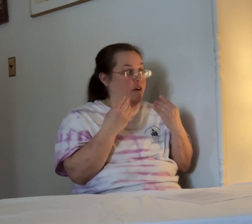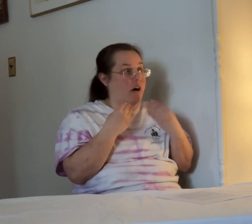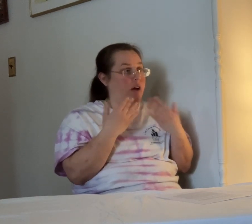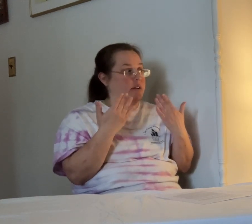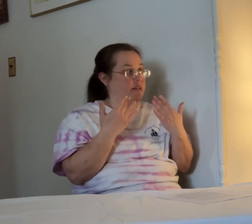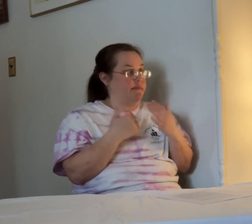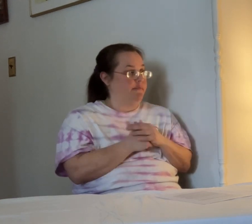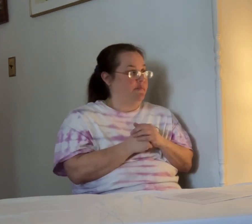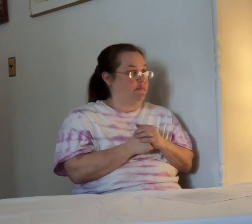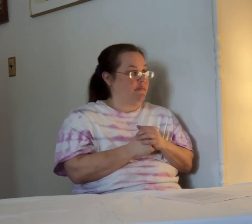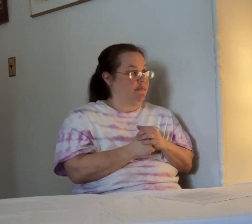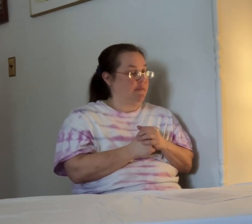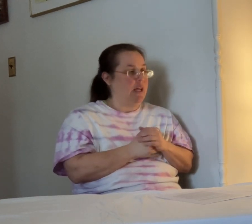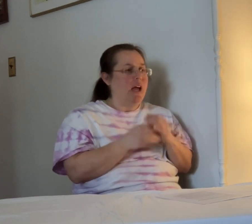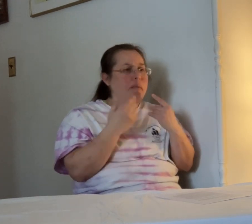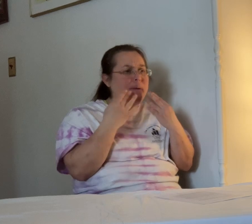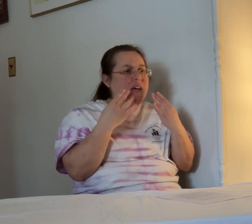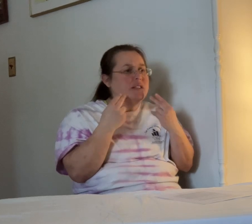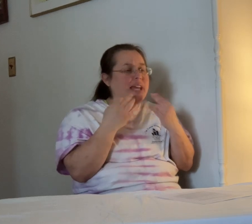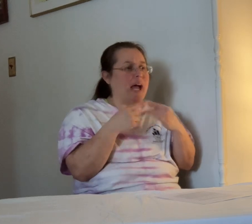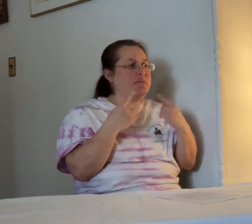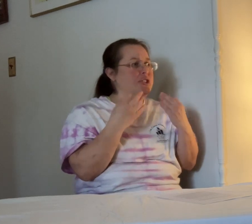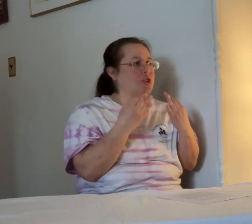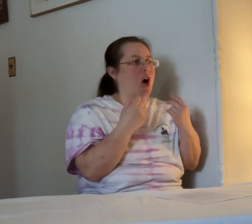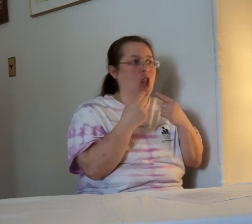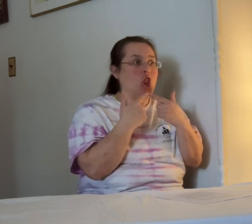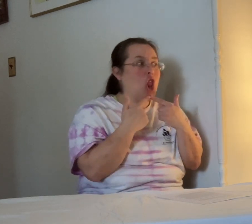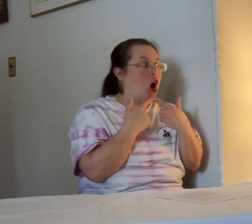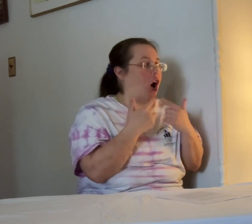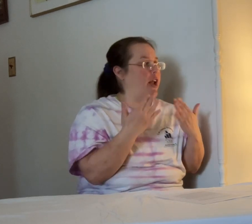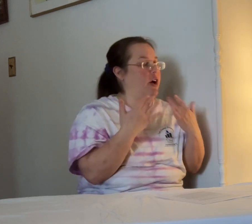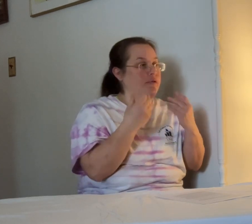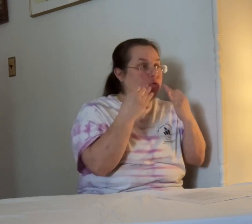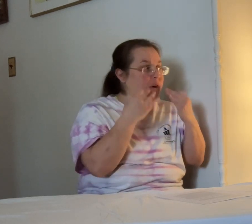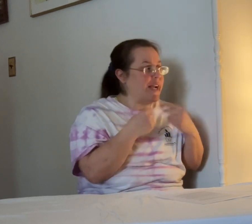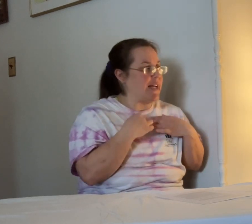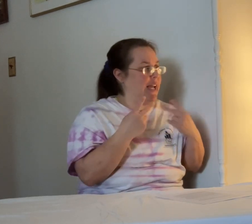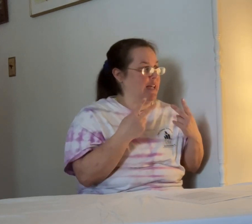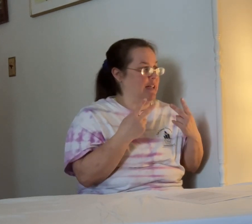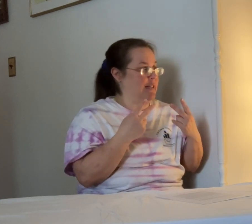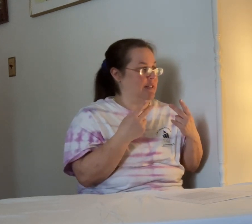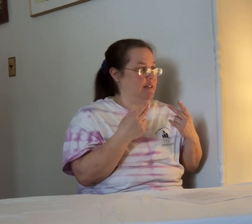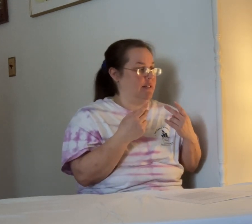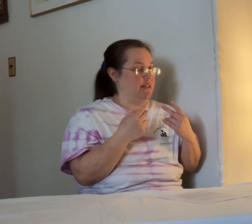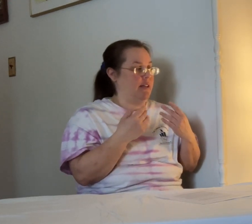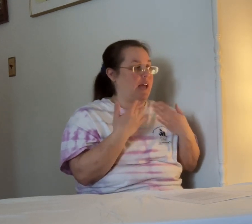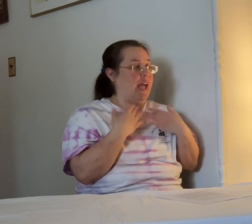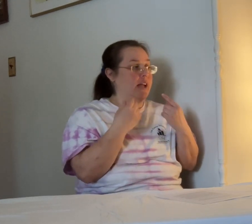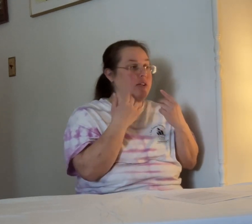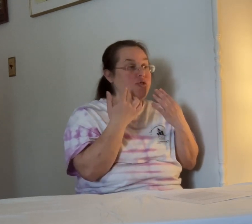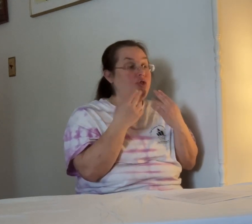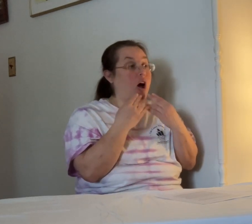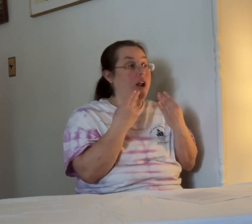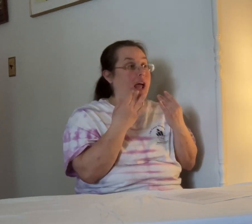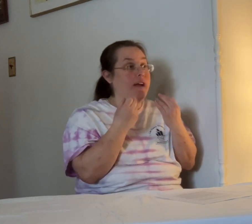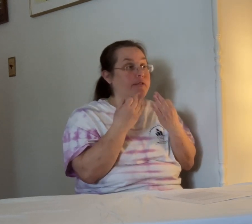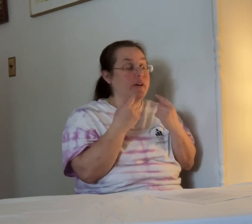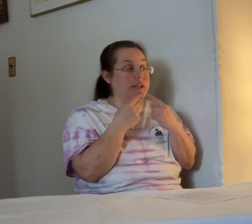not. Because captions are a lot of reading, and not every